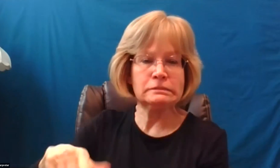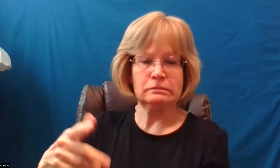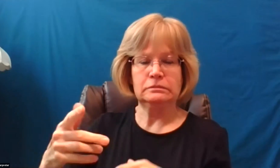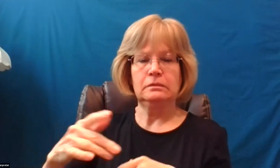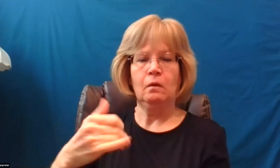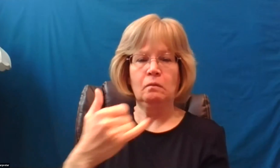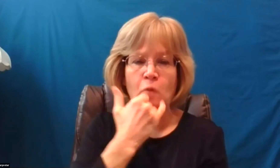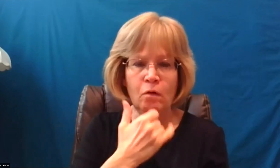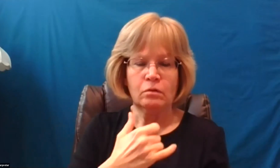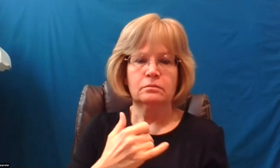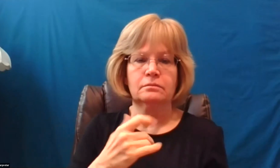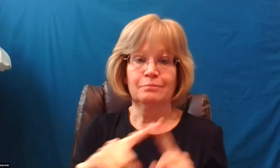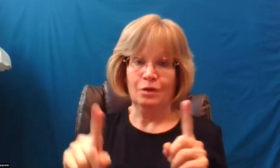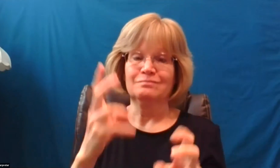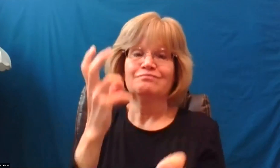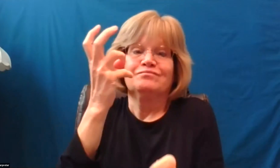are times.